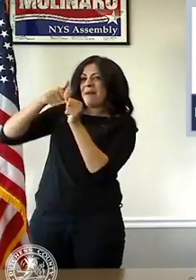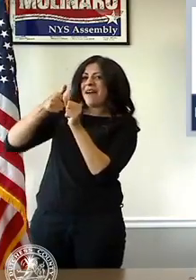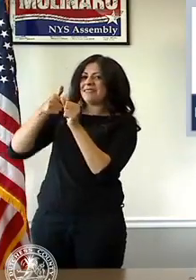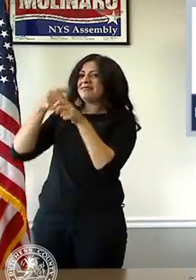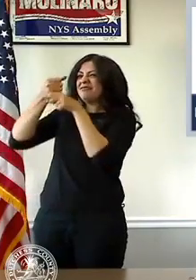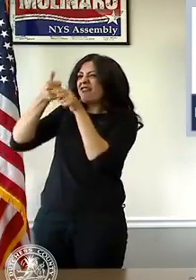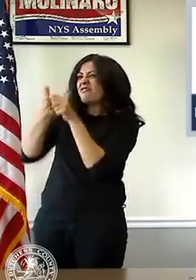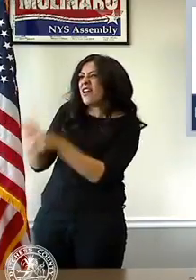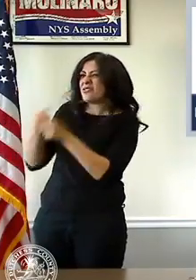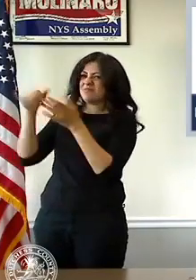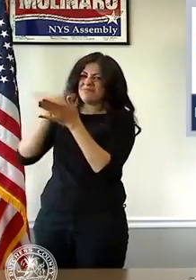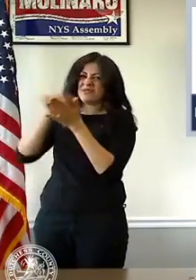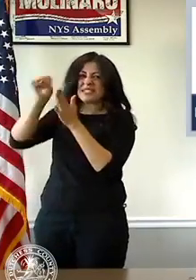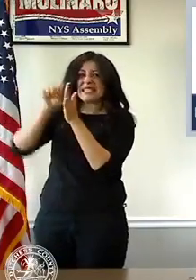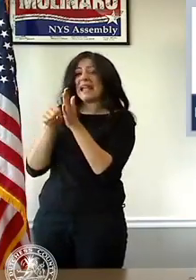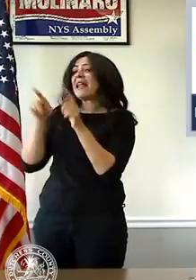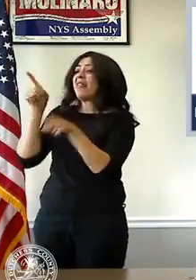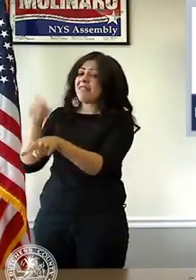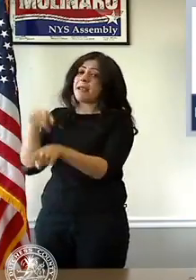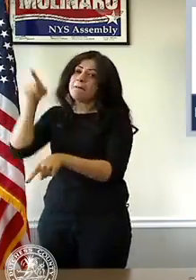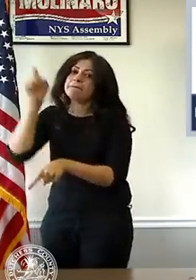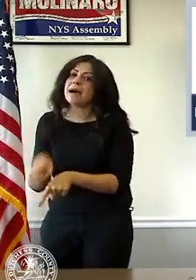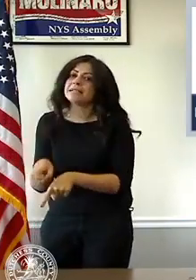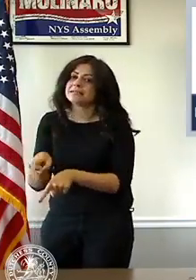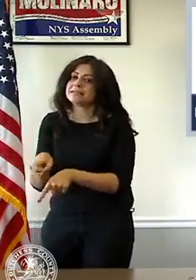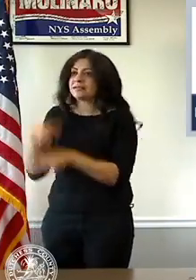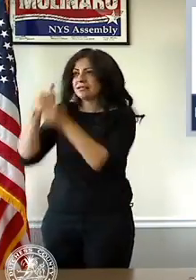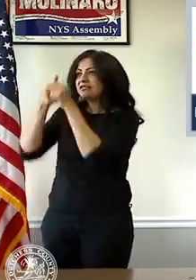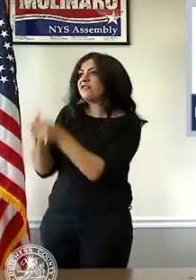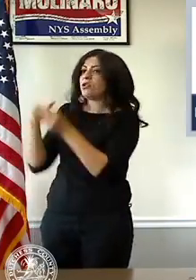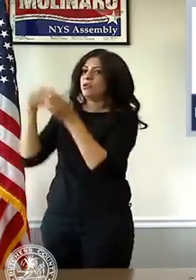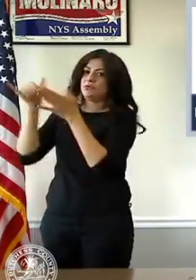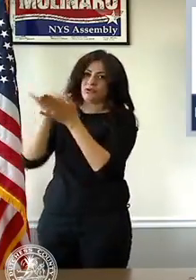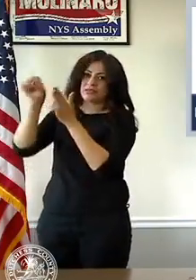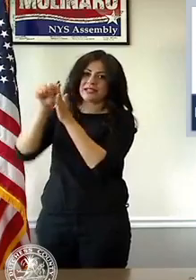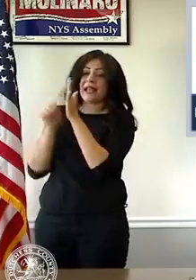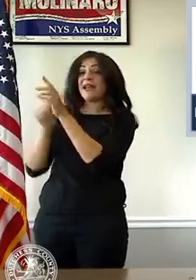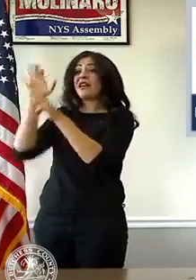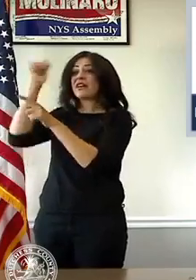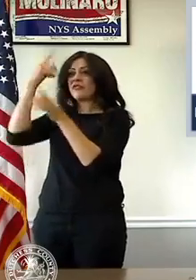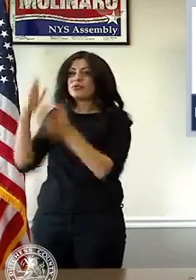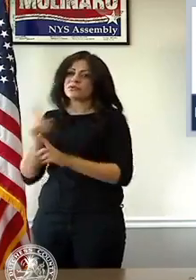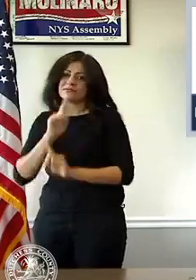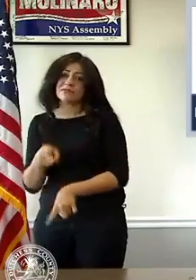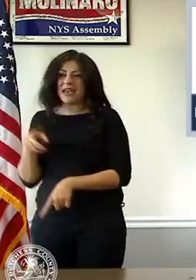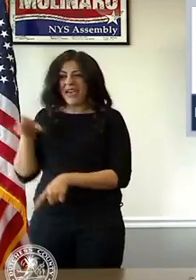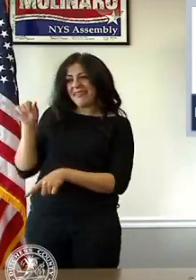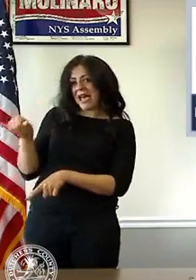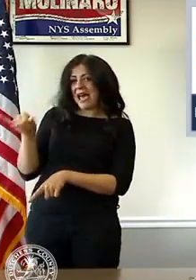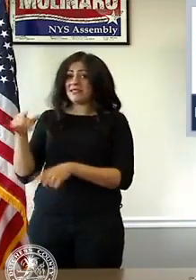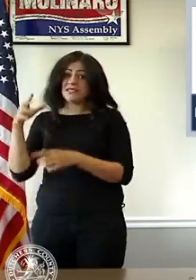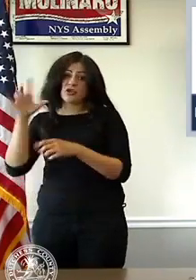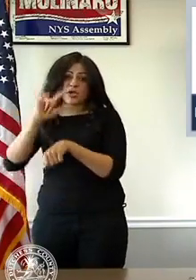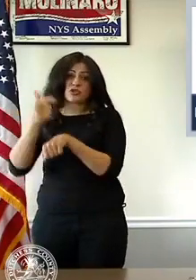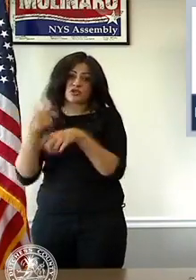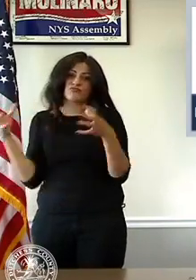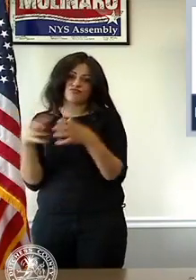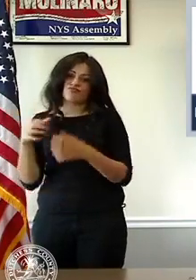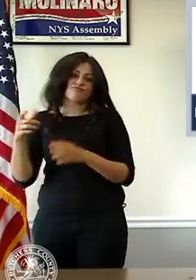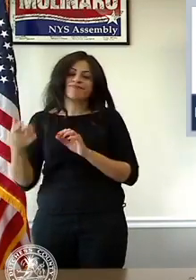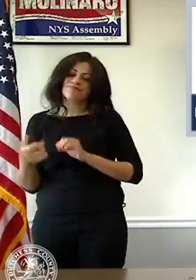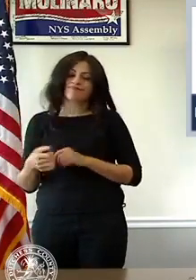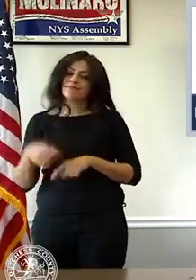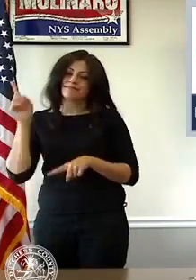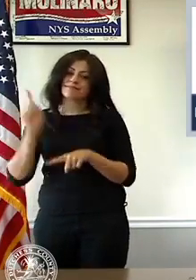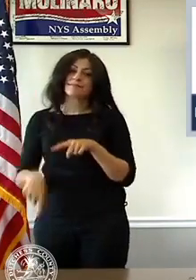and the school is compelled, as I am, to tell you that the governor's orders are that. And I do want to reference this, and maybe you don't